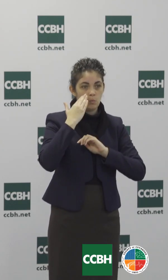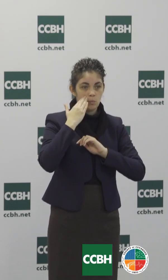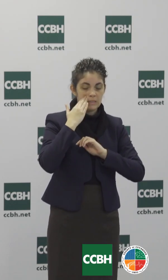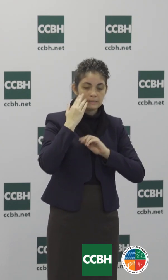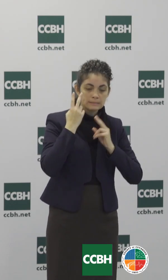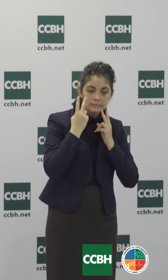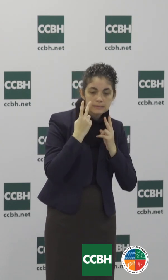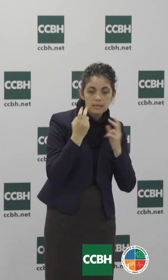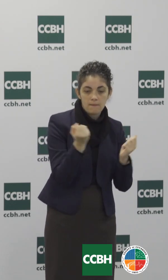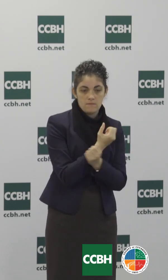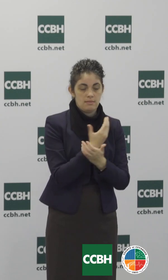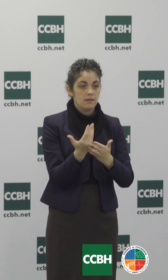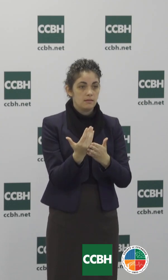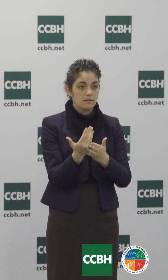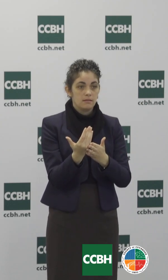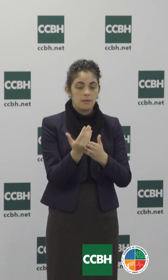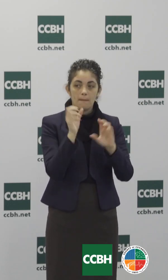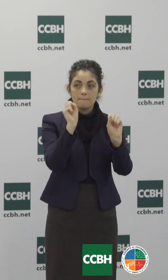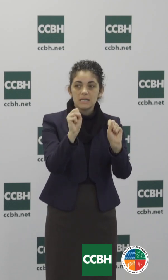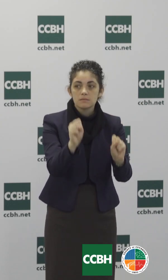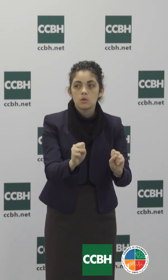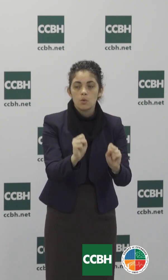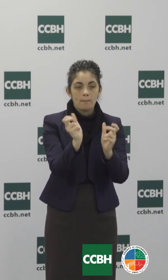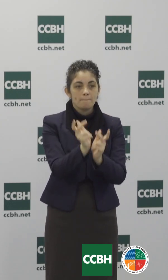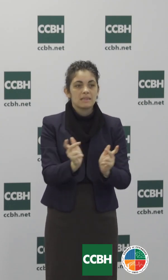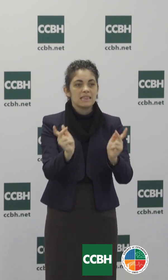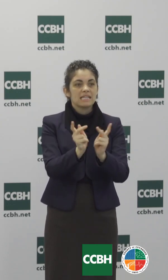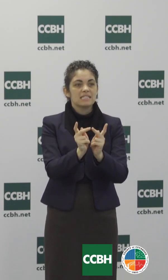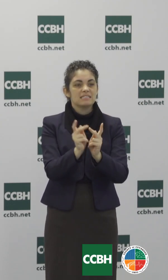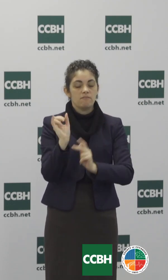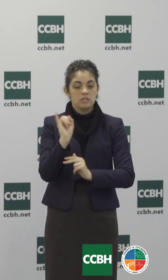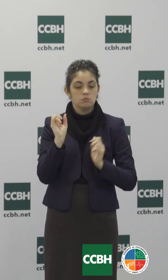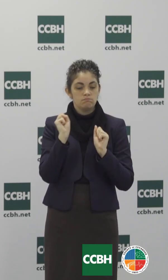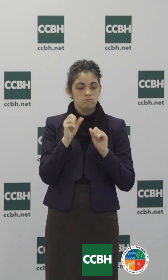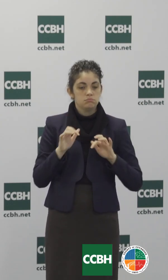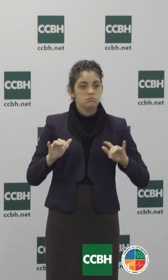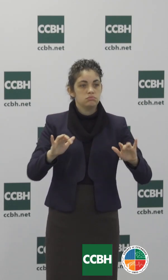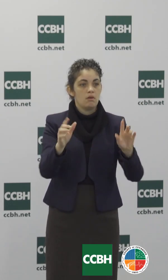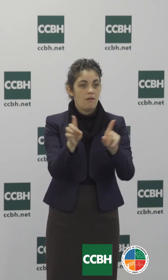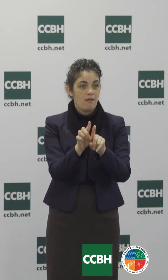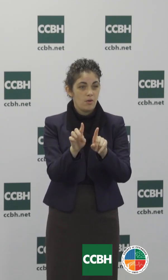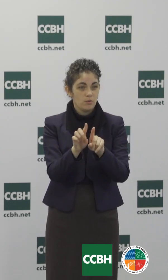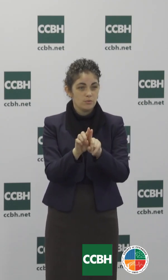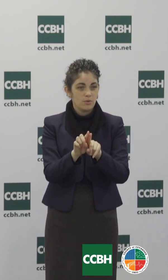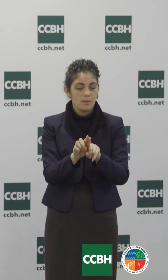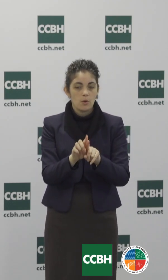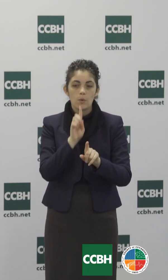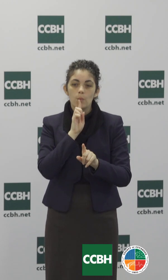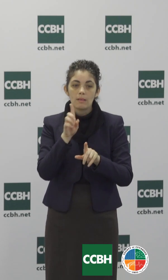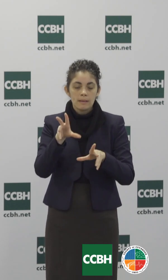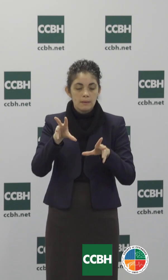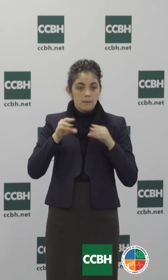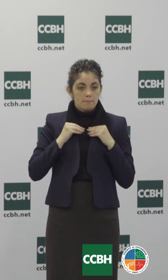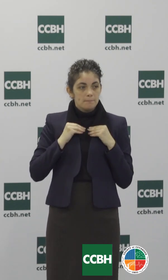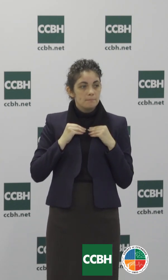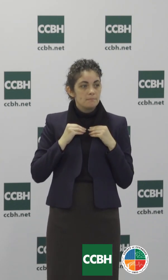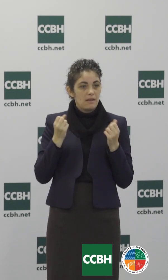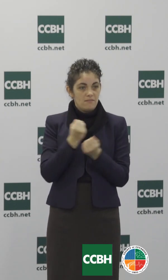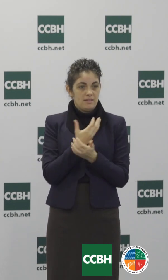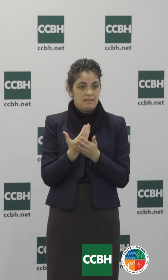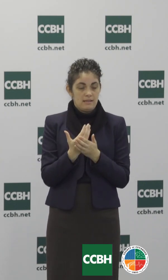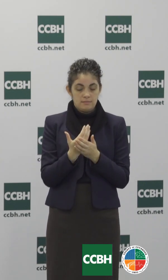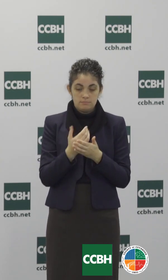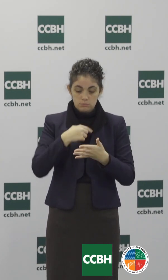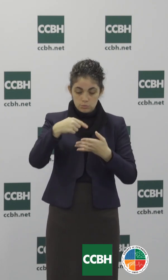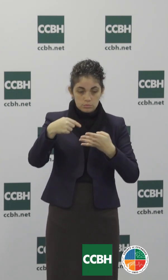looking at every potential place where an infection could spread, and they have been nothing but receptive to every single one of those